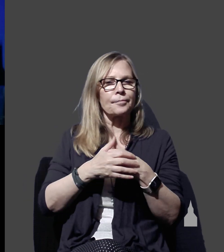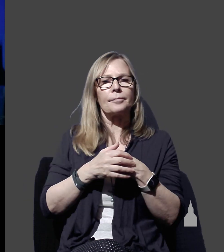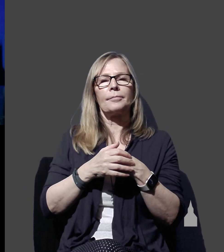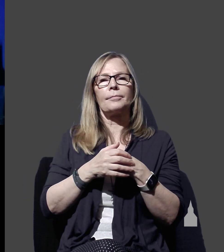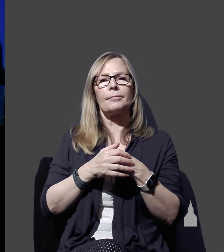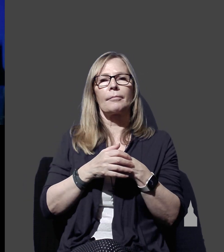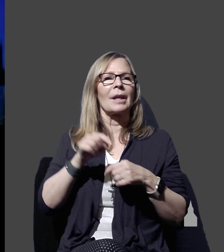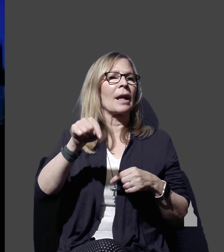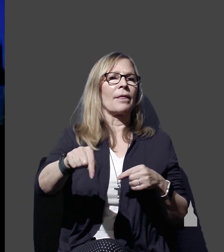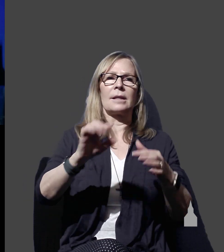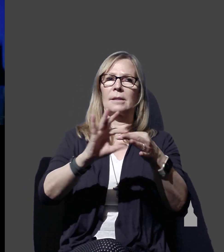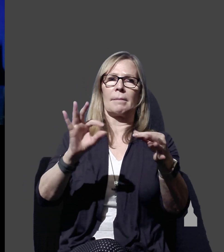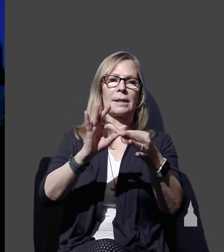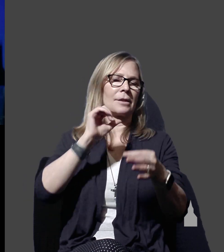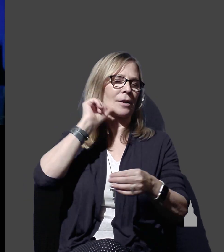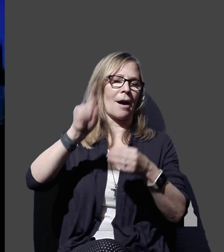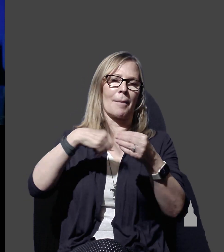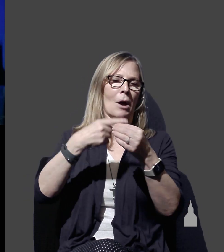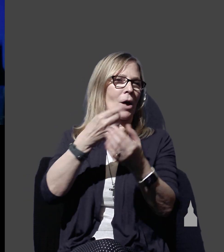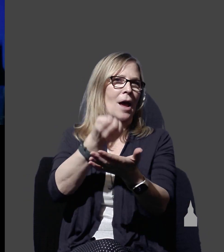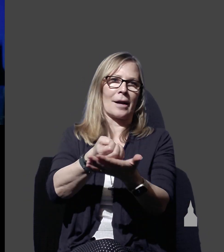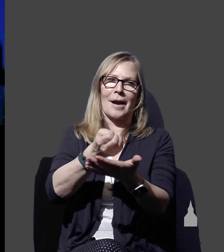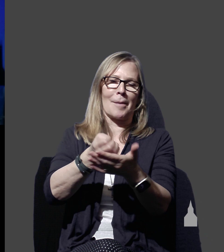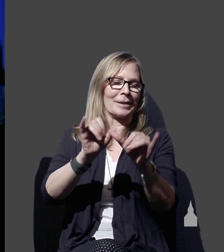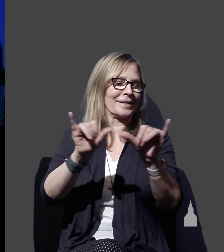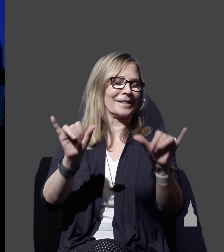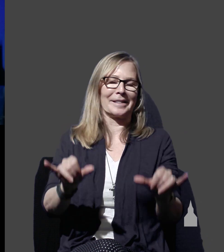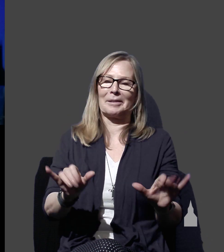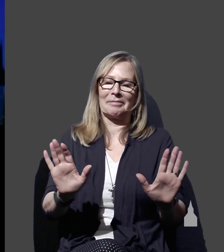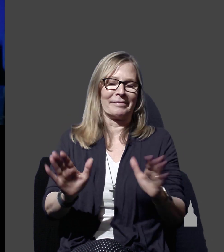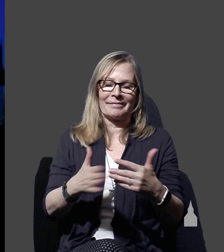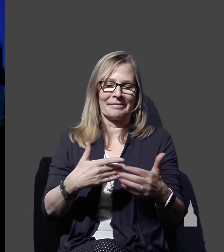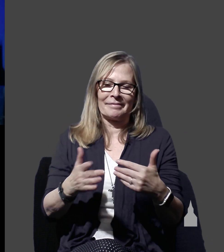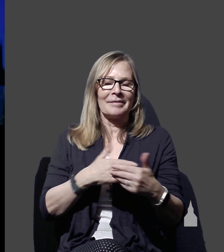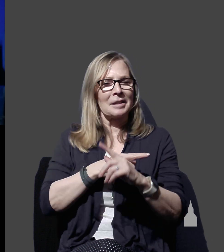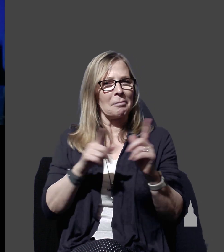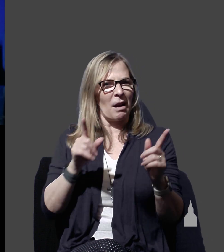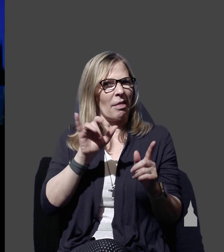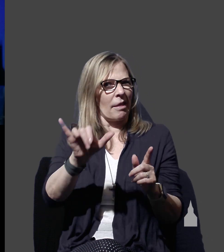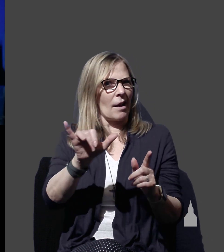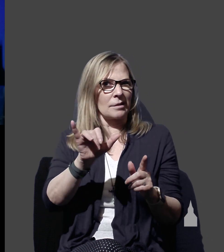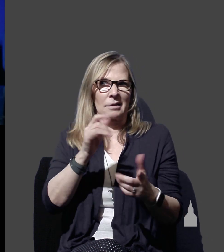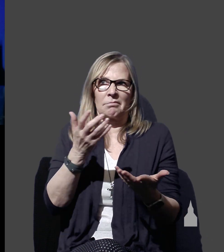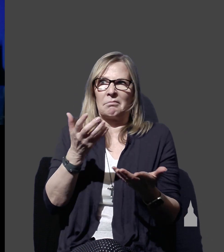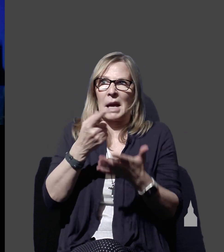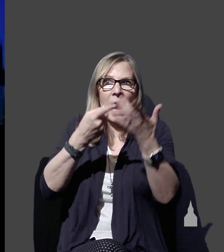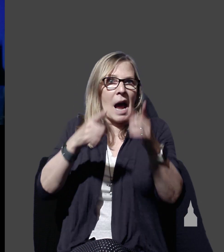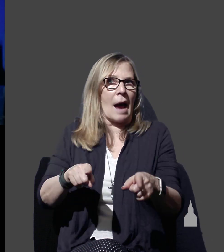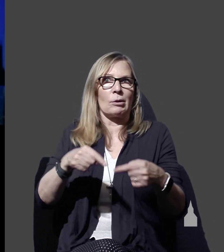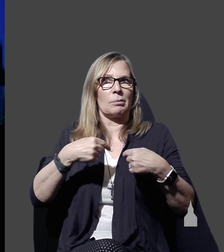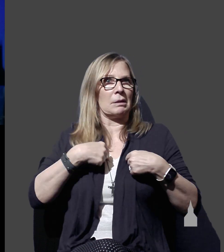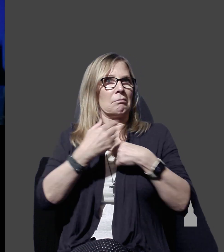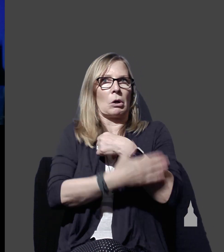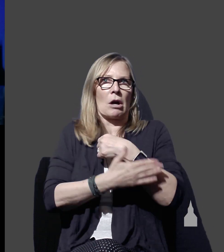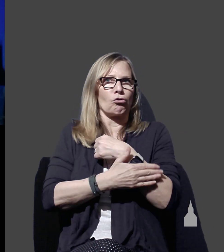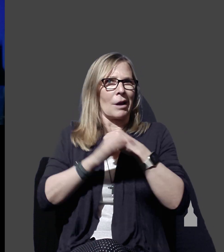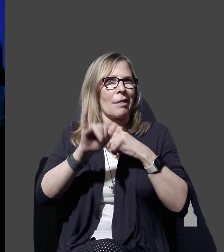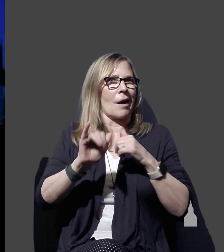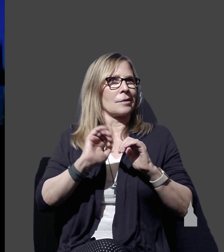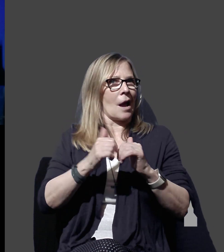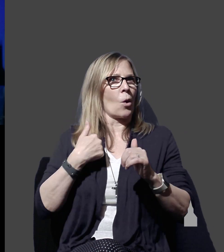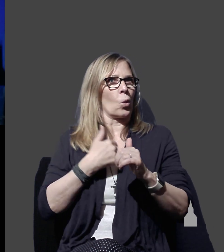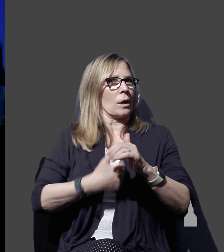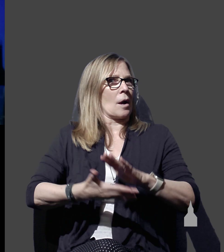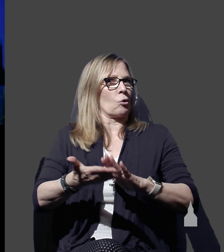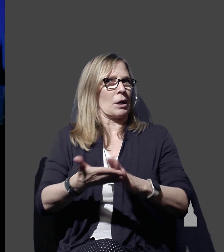a message on economics. It doesn't really matter in that sense. It's just the reality of the country that we live in. This is how we operate.